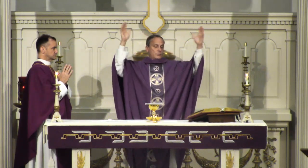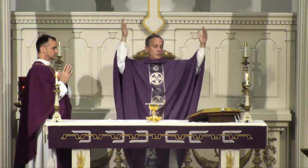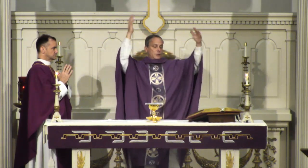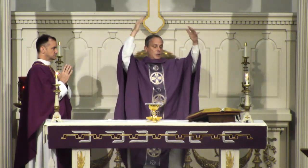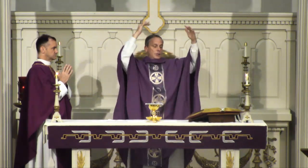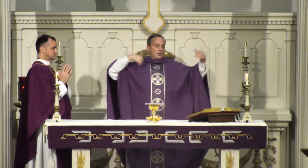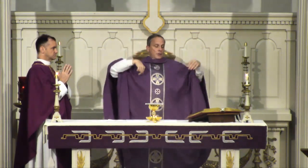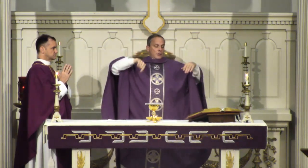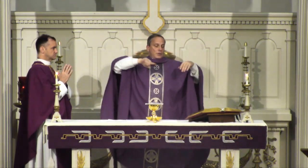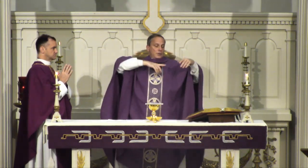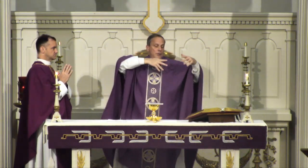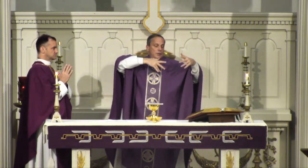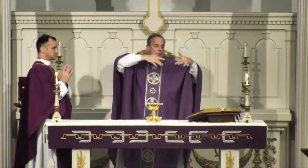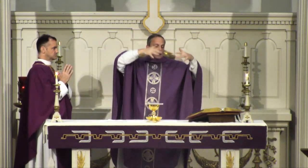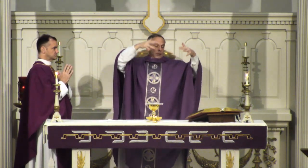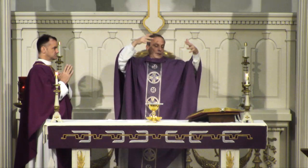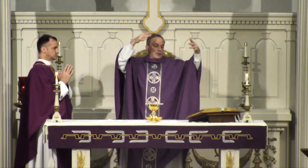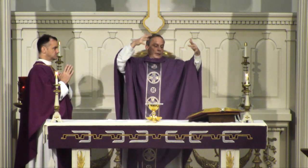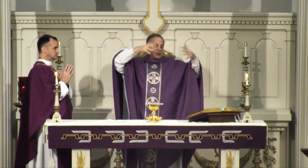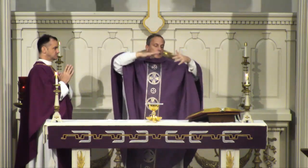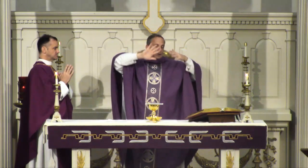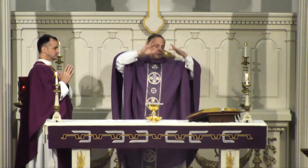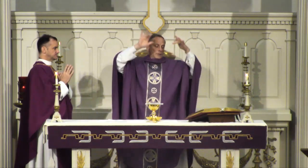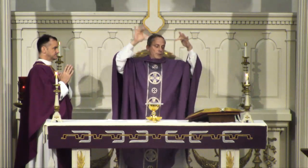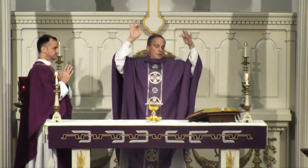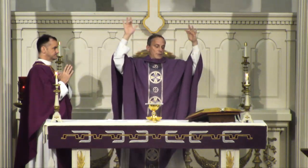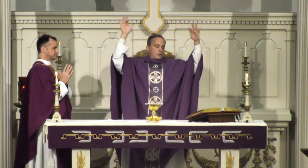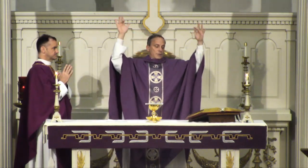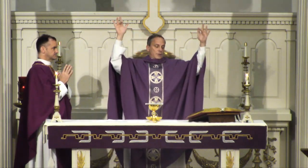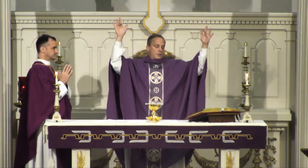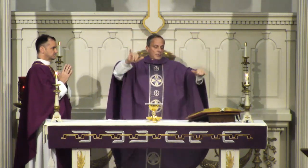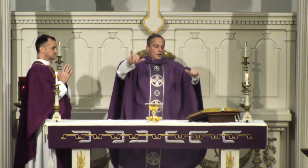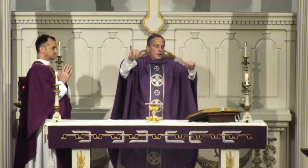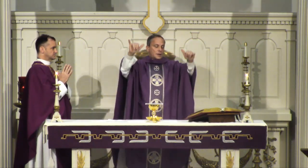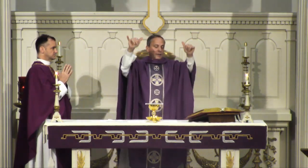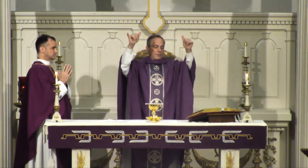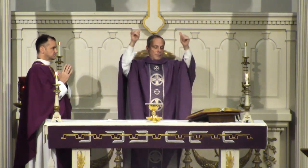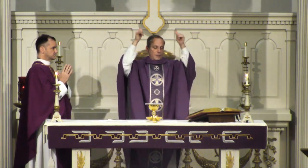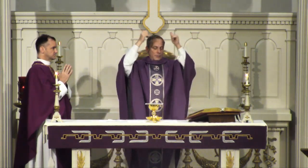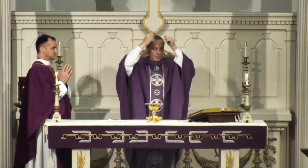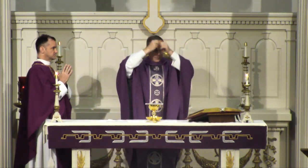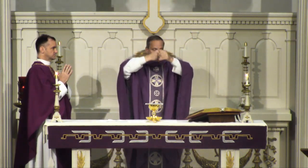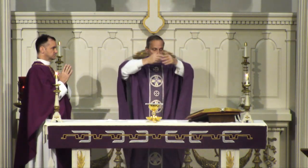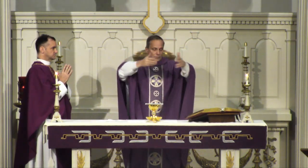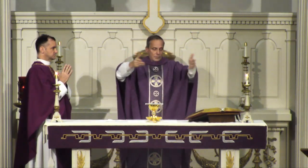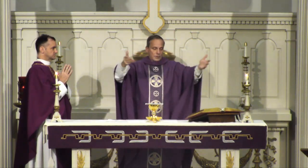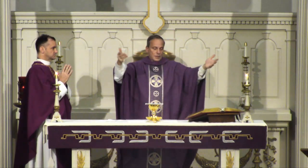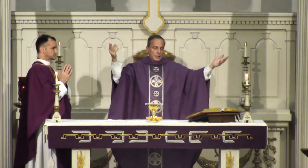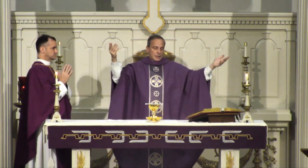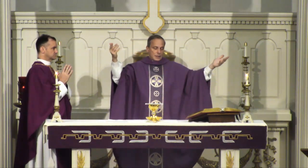we sing the hymn of your glory, as without end we acclaim.